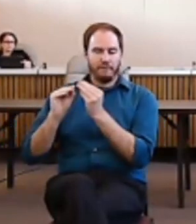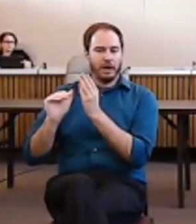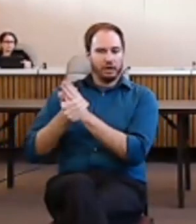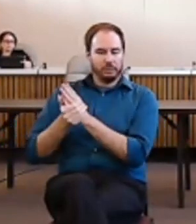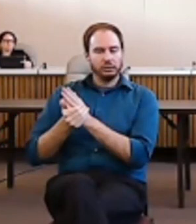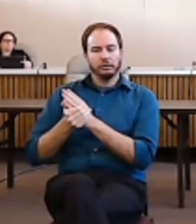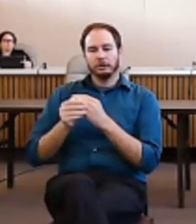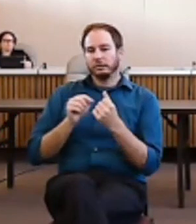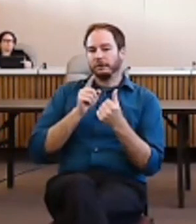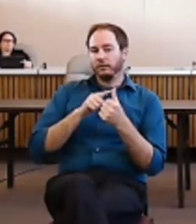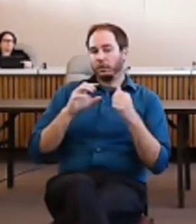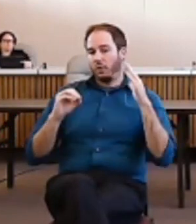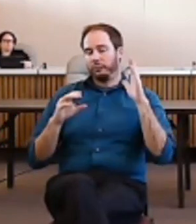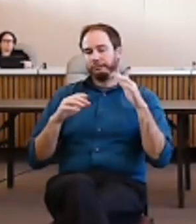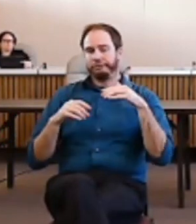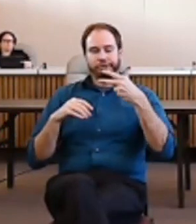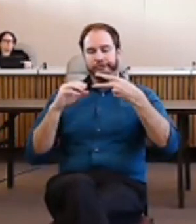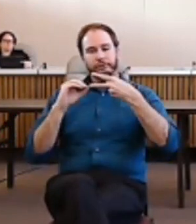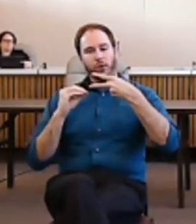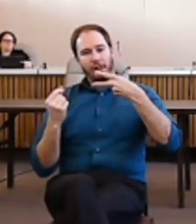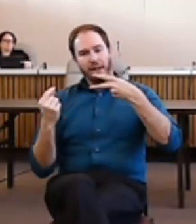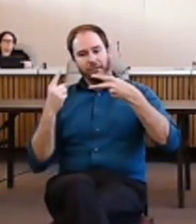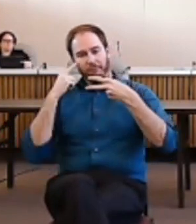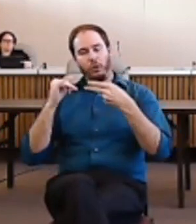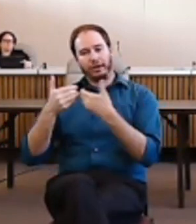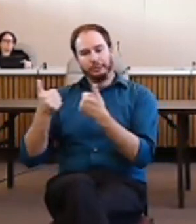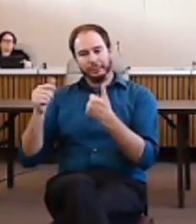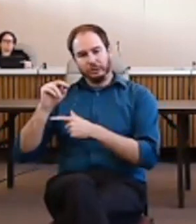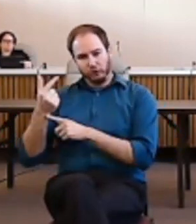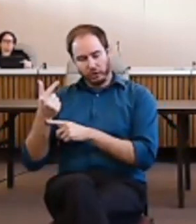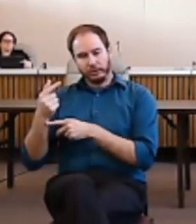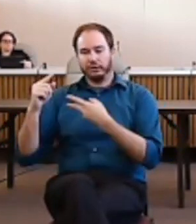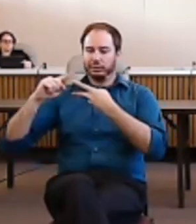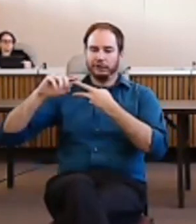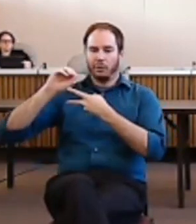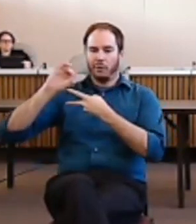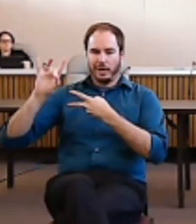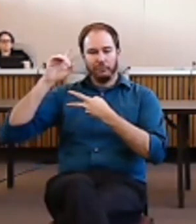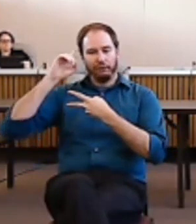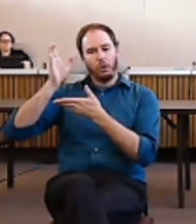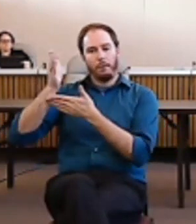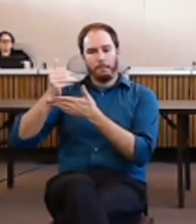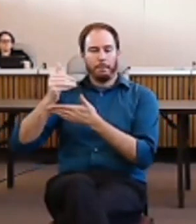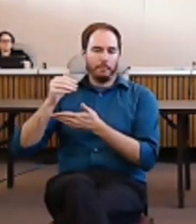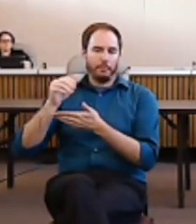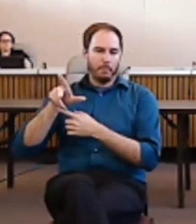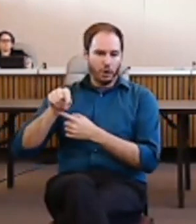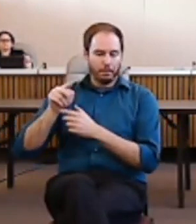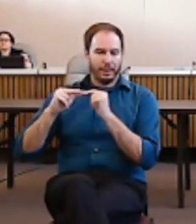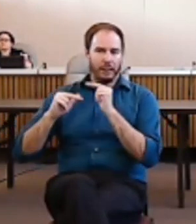first 11 is for the split zoning and 8 is for the apartment building.